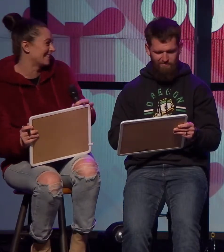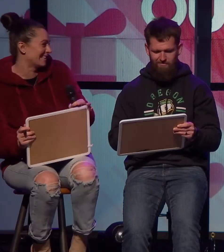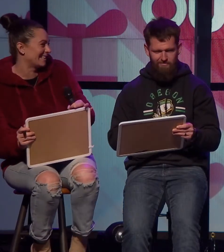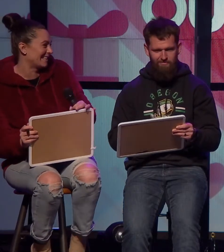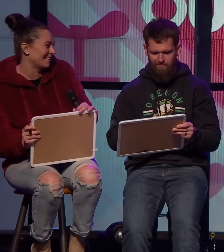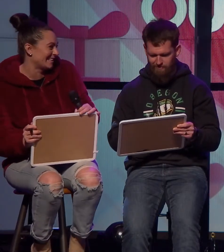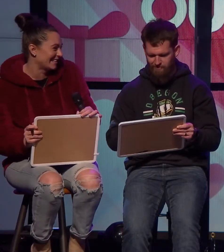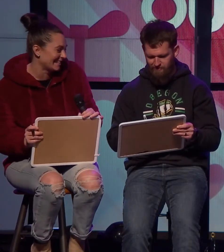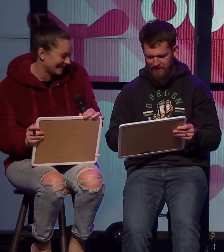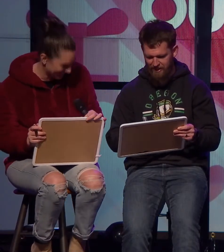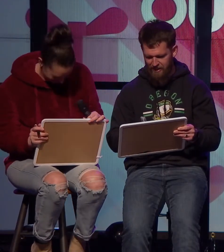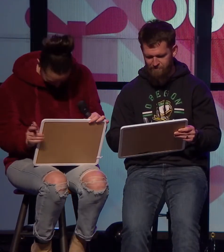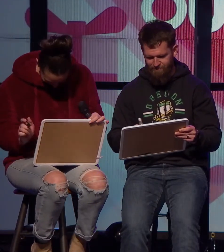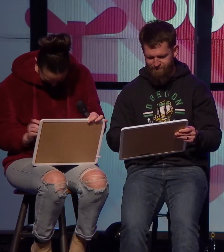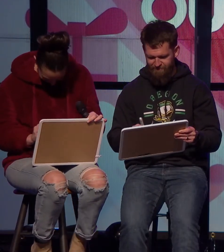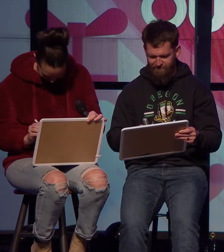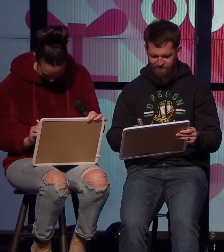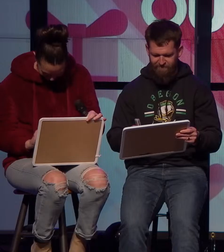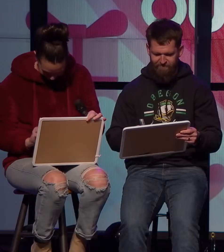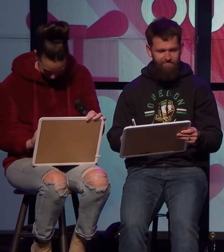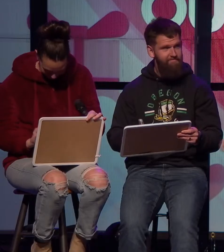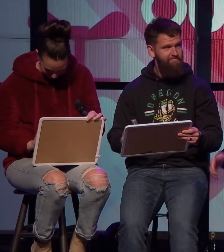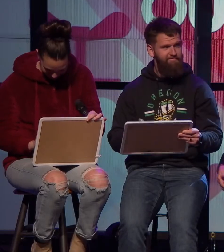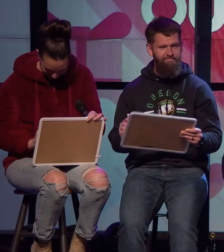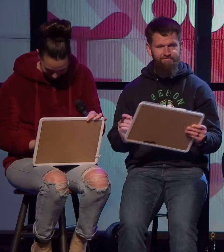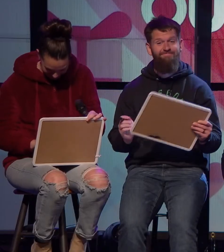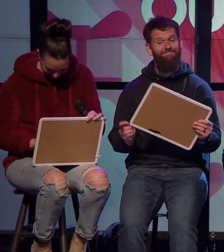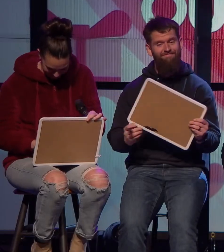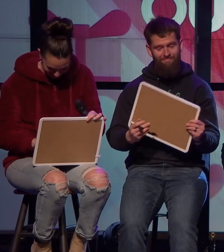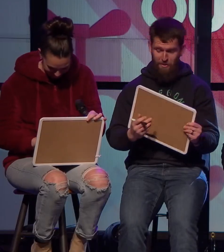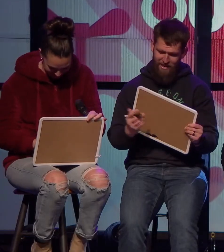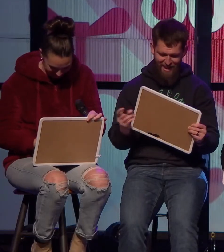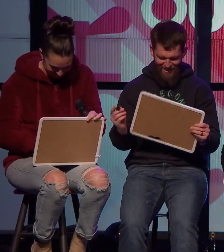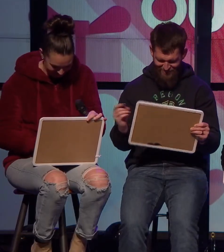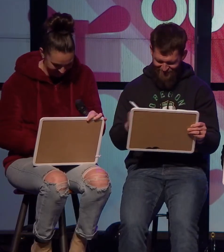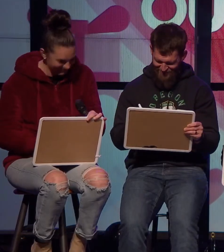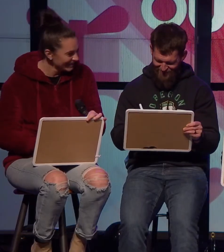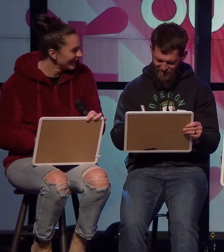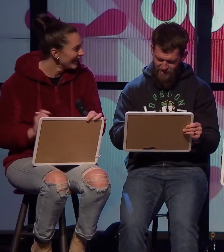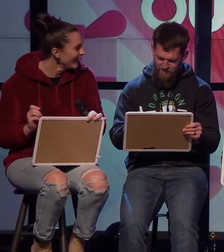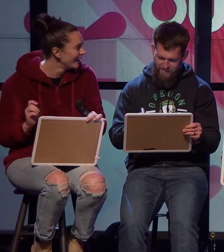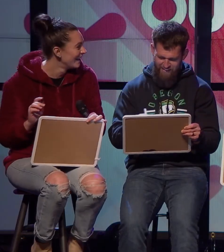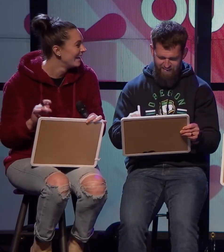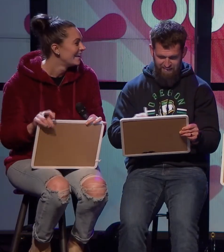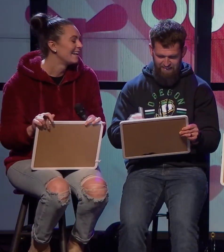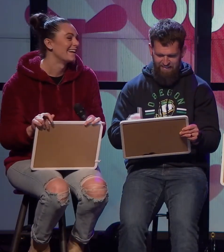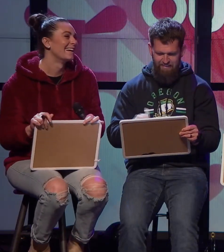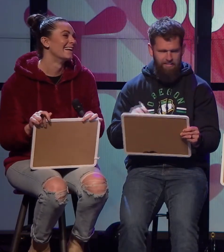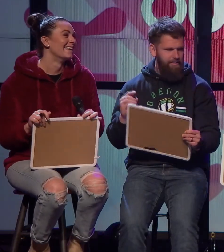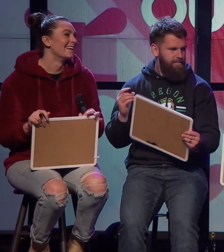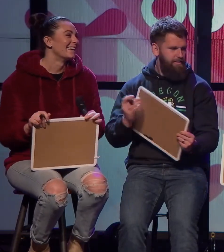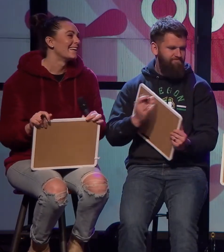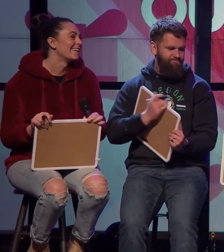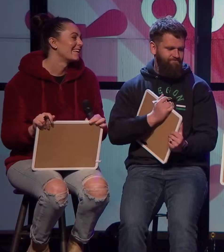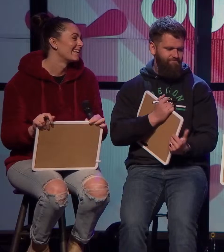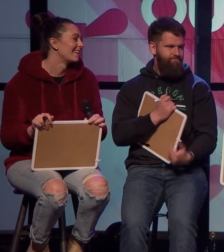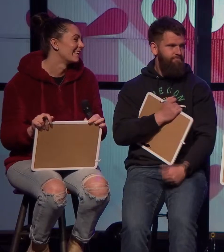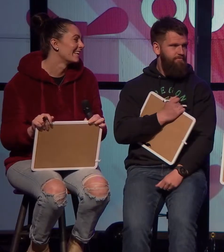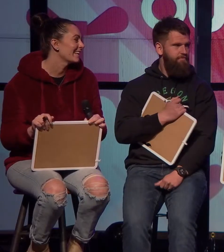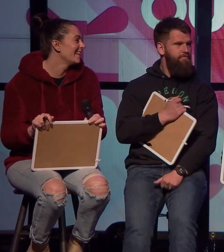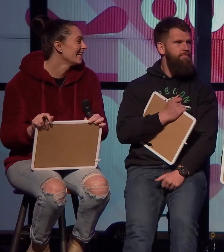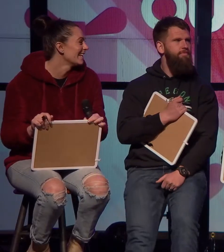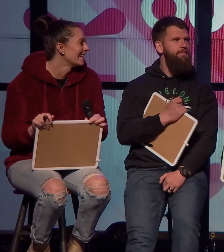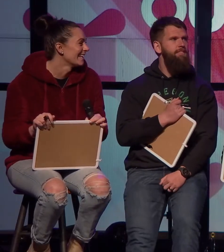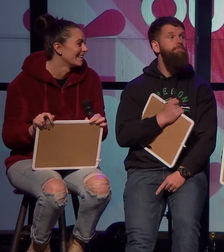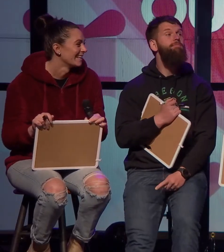Sunday. Okay, all right, fair enough. Okay, Ross, what is your pet peeve? Your pet peeve is being